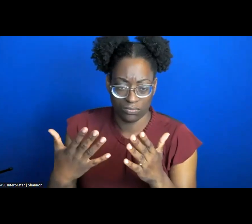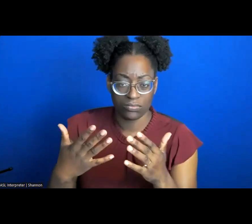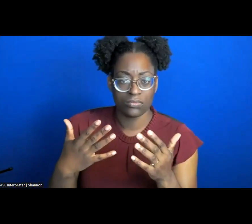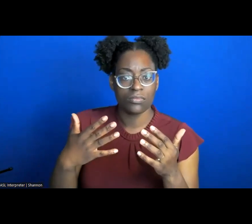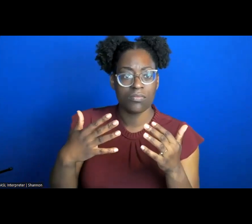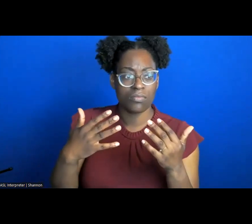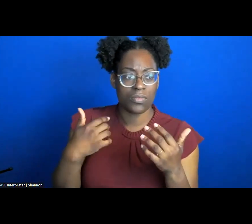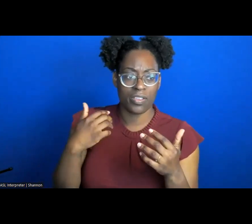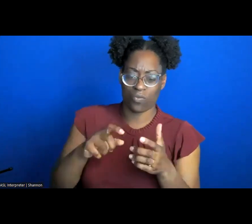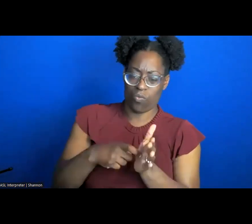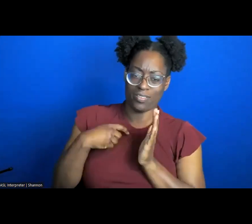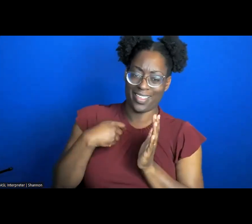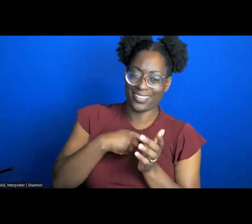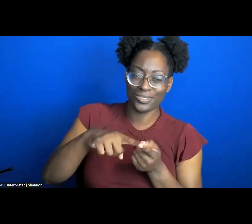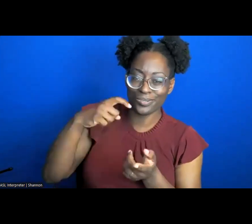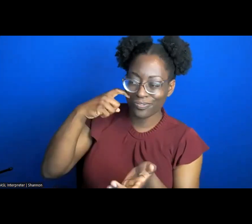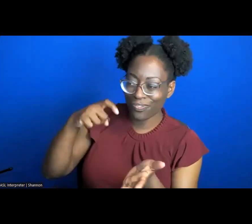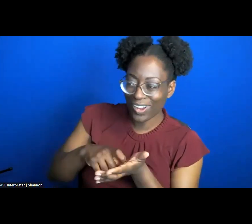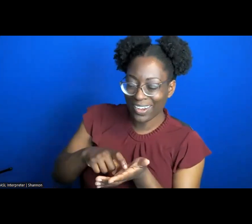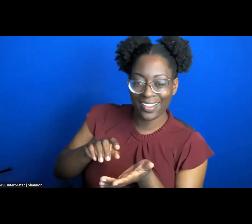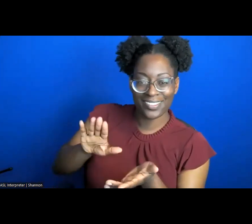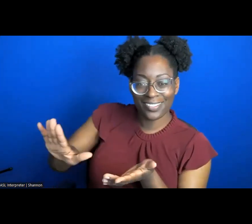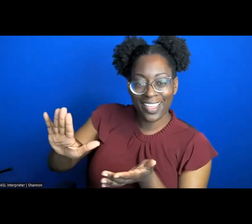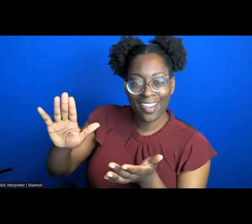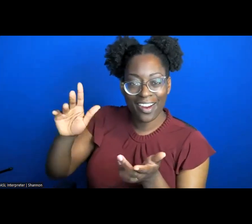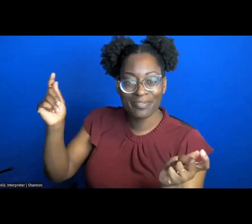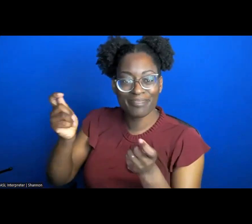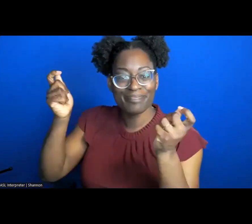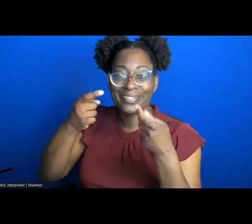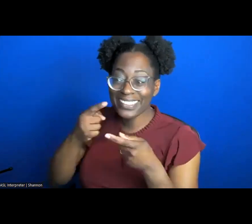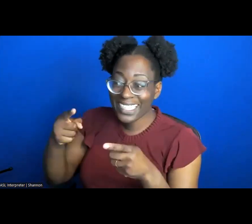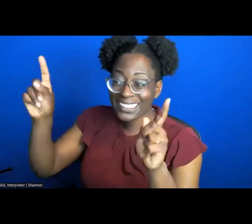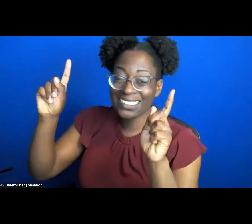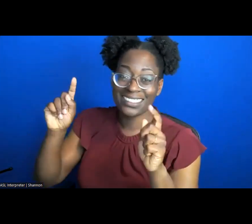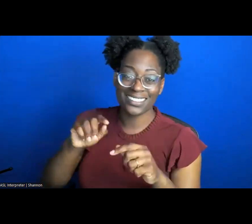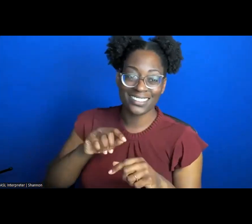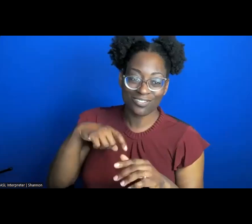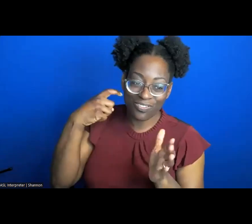talents. It's seeing themselves in their surroundings. It's valuing a Black